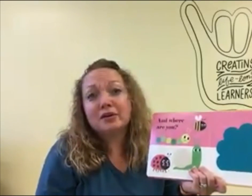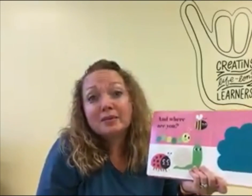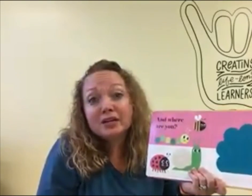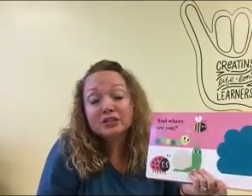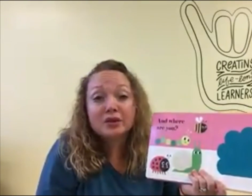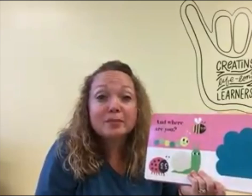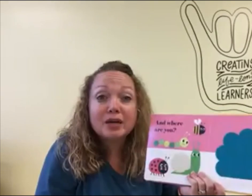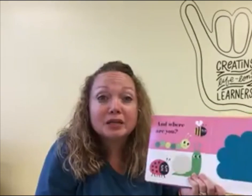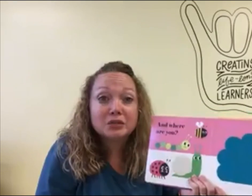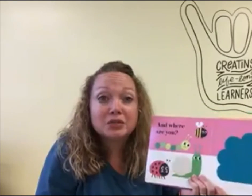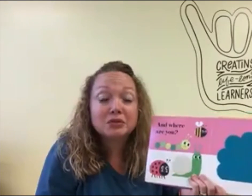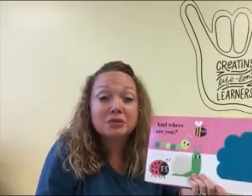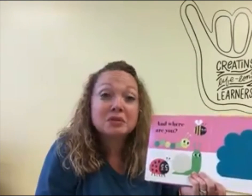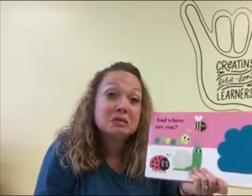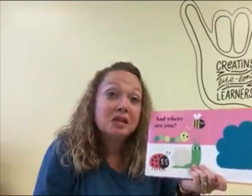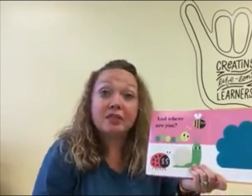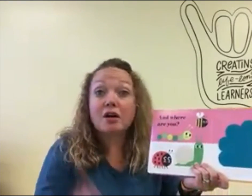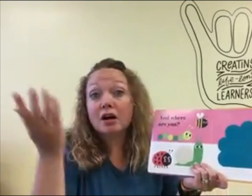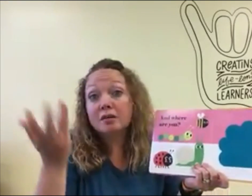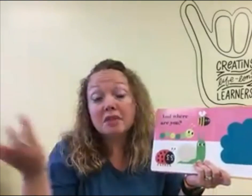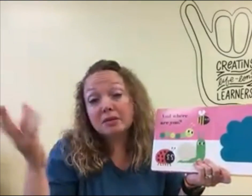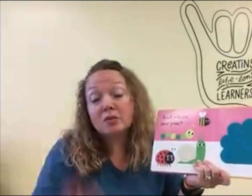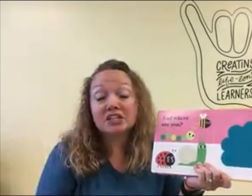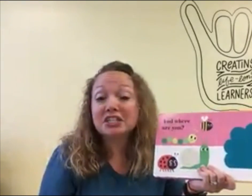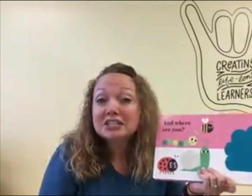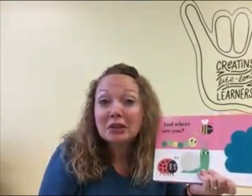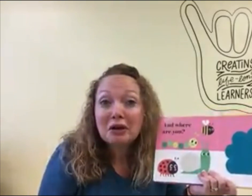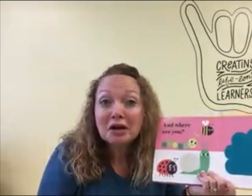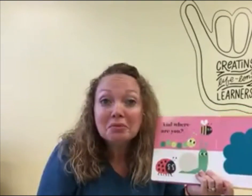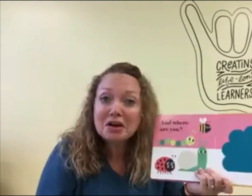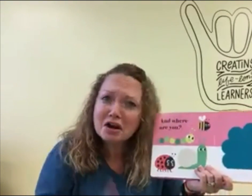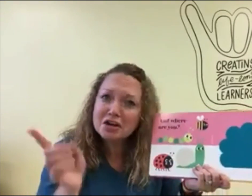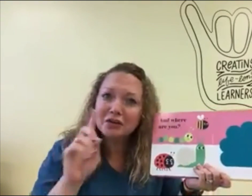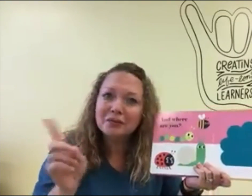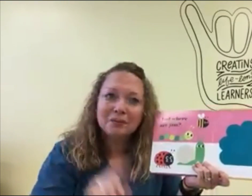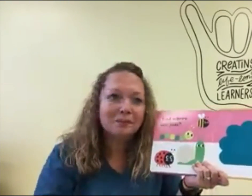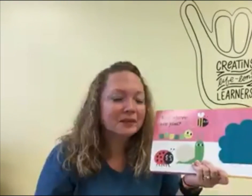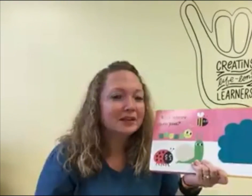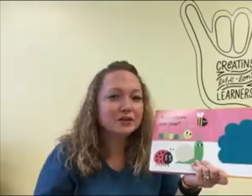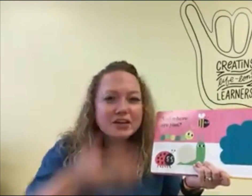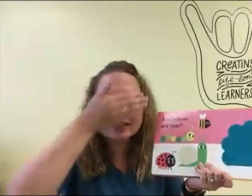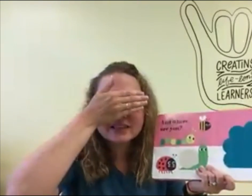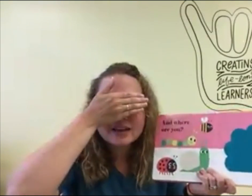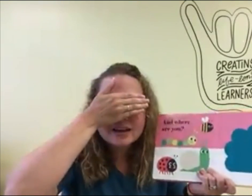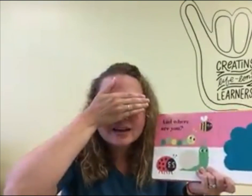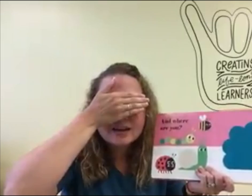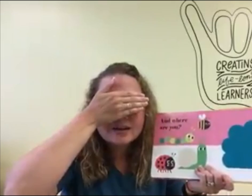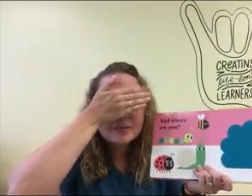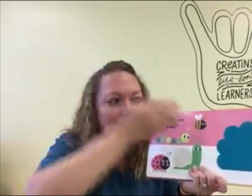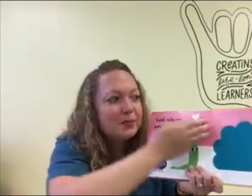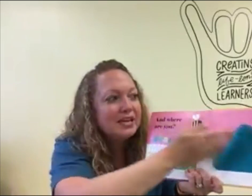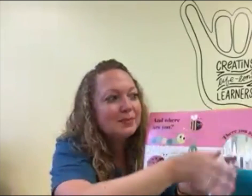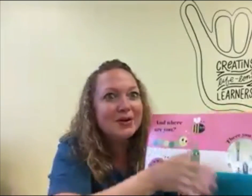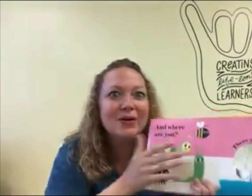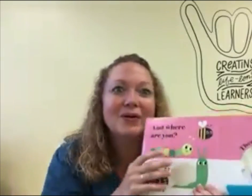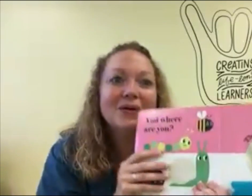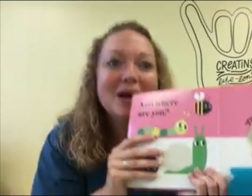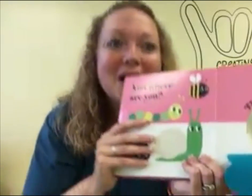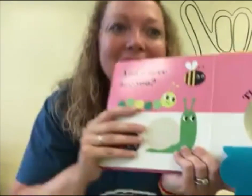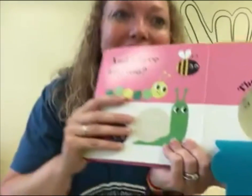grandpa's? Are you in the car? Maybe you're watching this in the car. Where are you? Close your eyes. Peekaboo! Look,